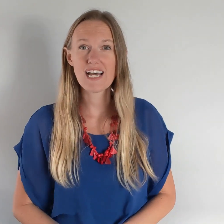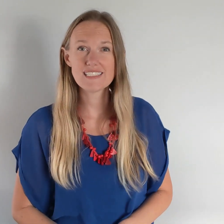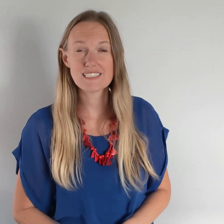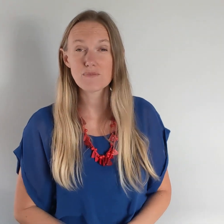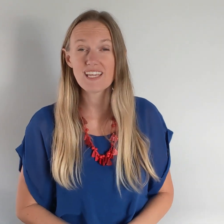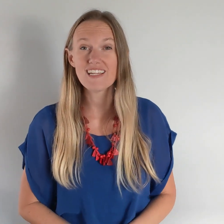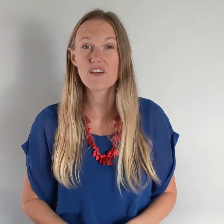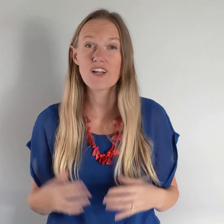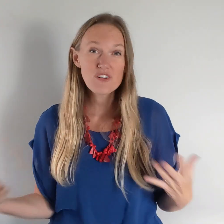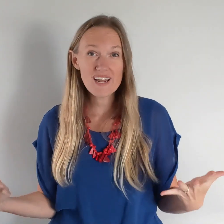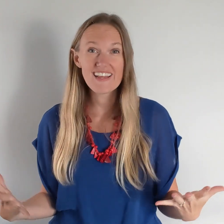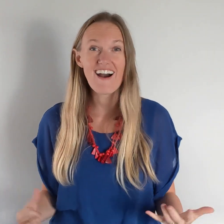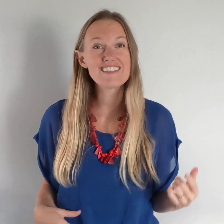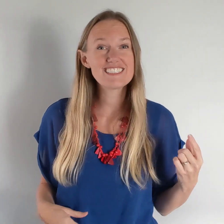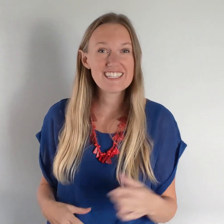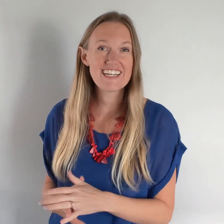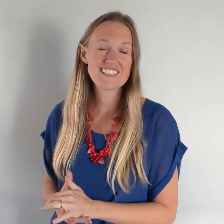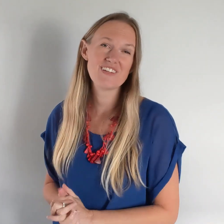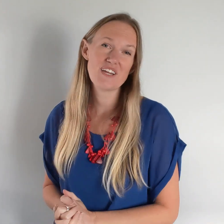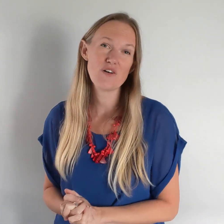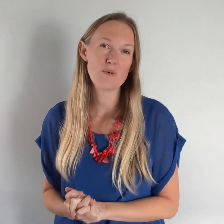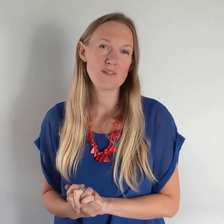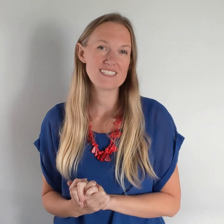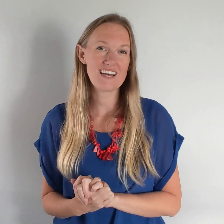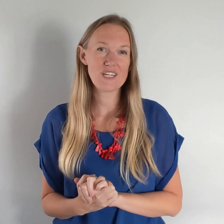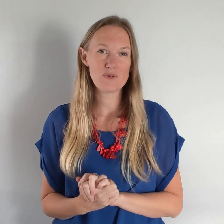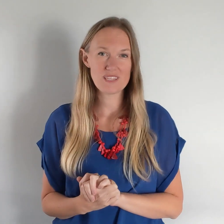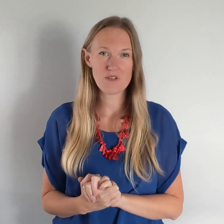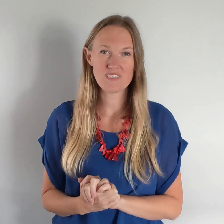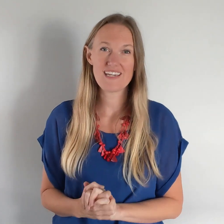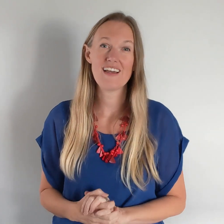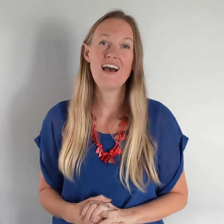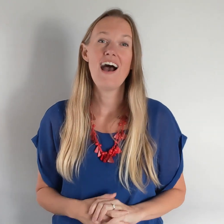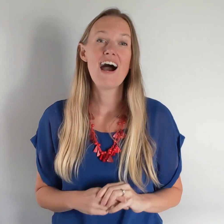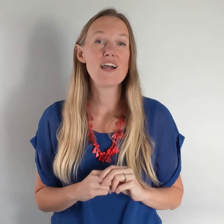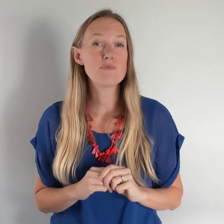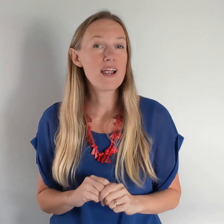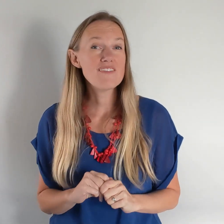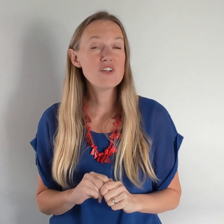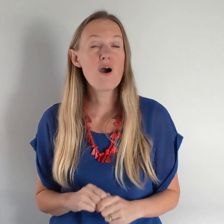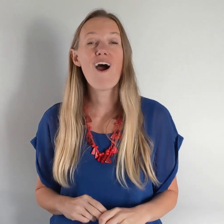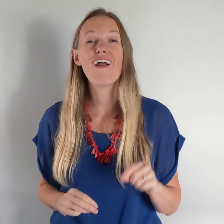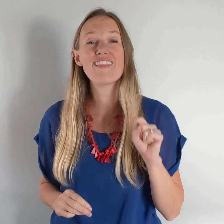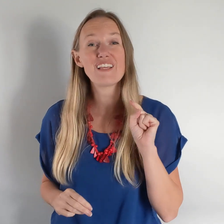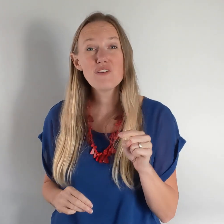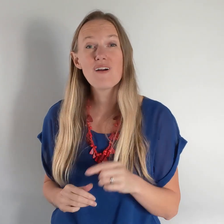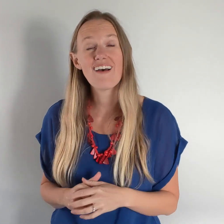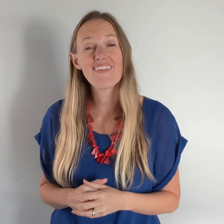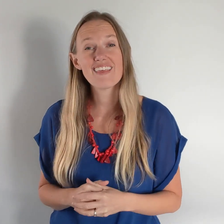signs explained. And when you're ready, I'll see you in the next video when we sign with the music. I hope wherever you are that you are healthy